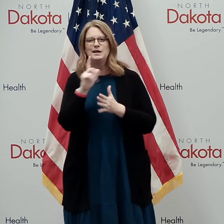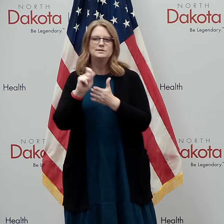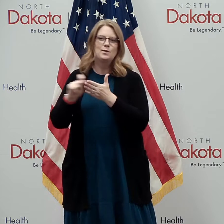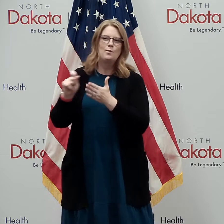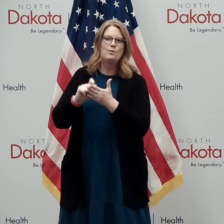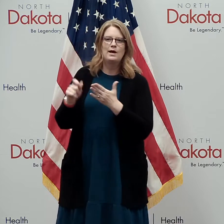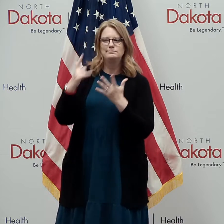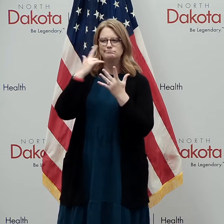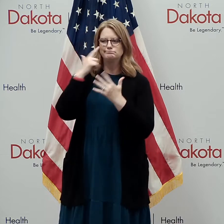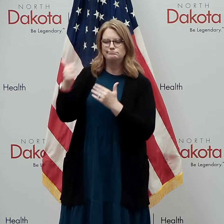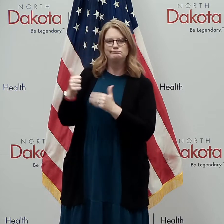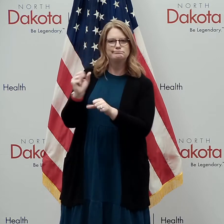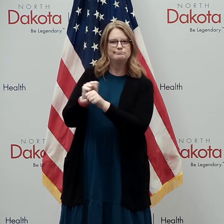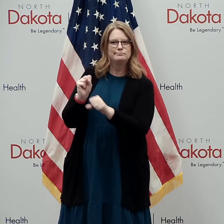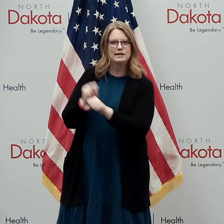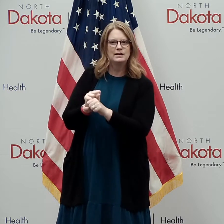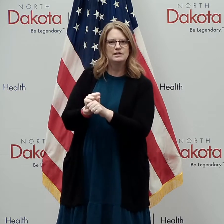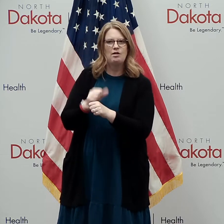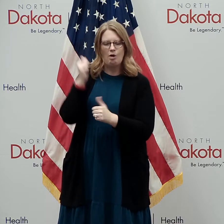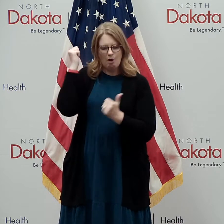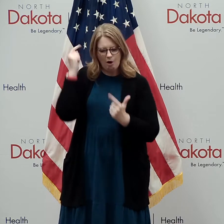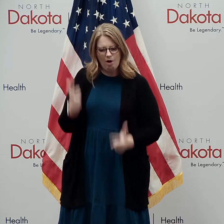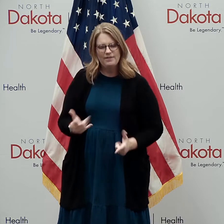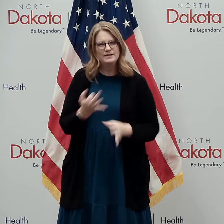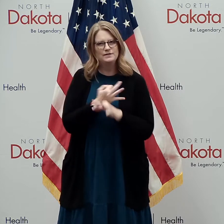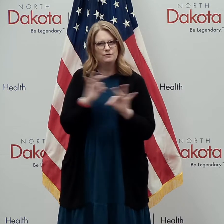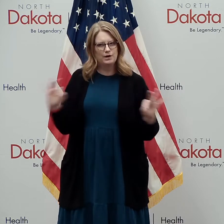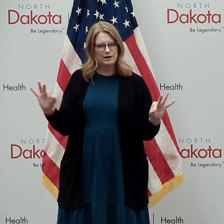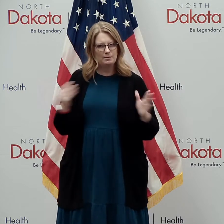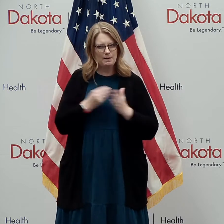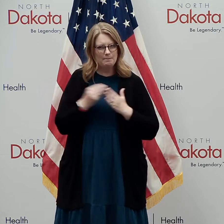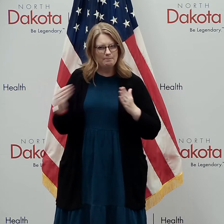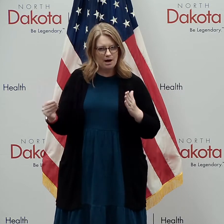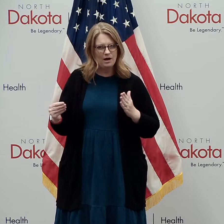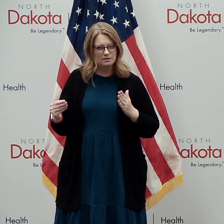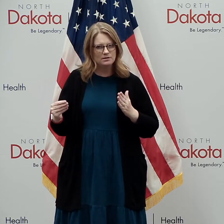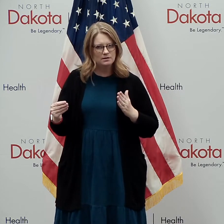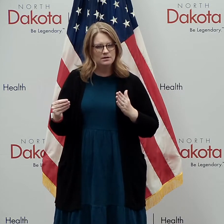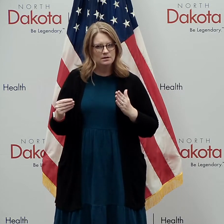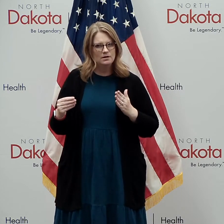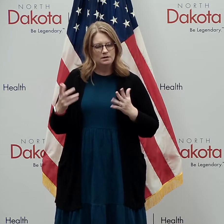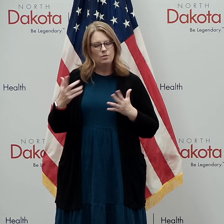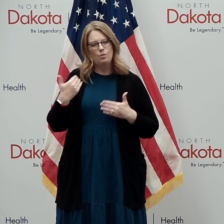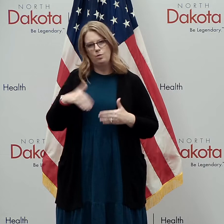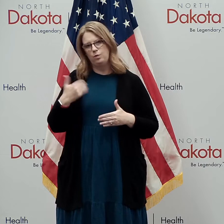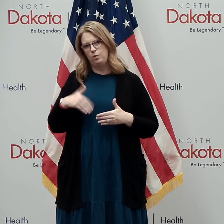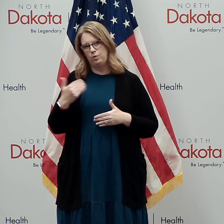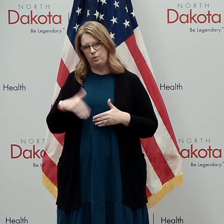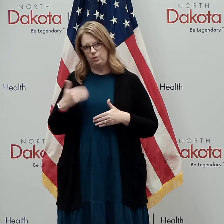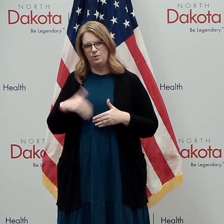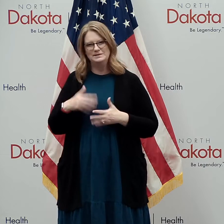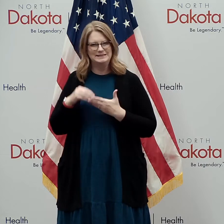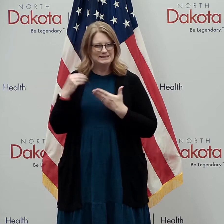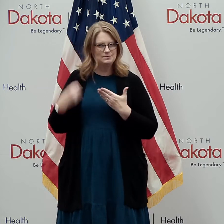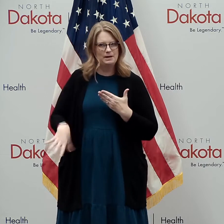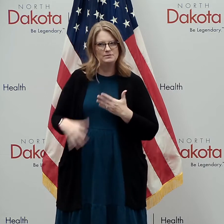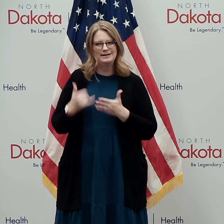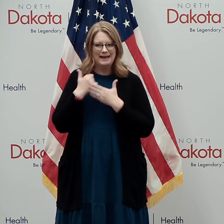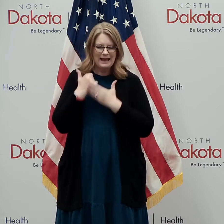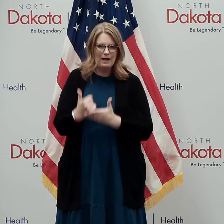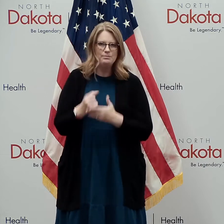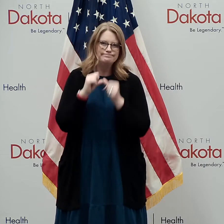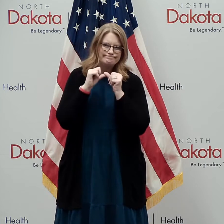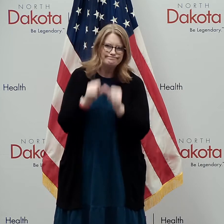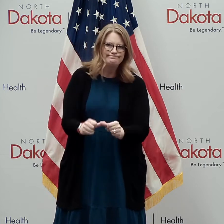their occupation, should remember that every inch of this freedom was bought for them at a great price. It is for them to show their gratitude by helping onward the